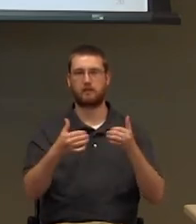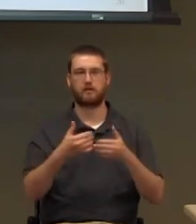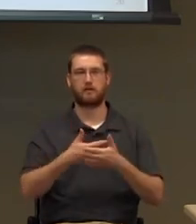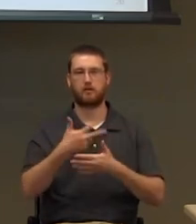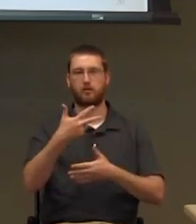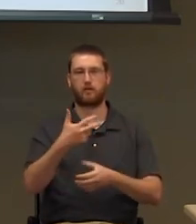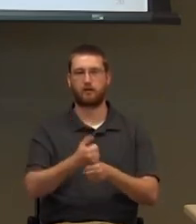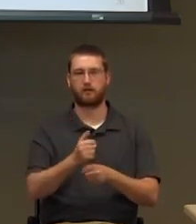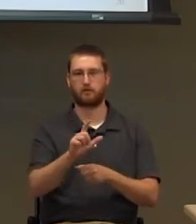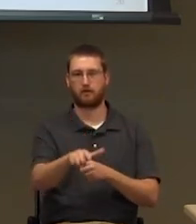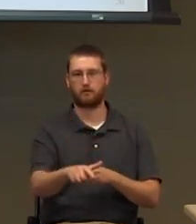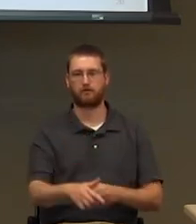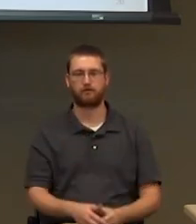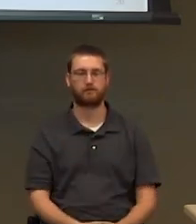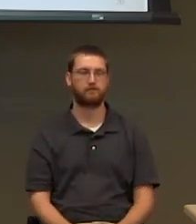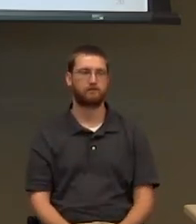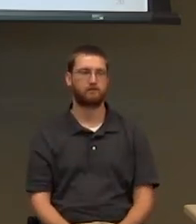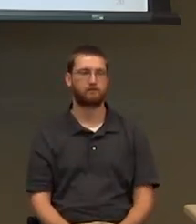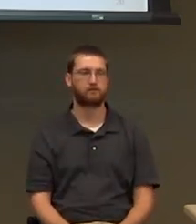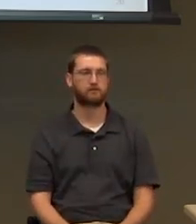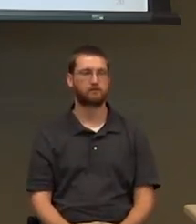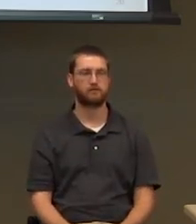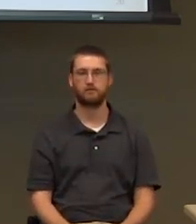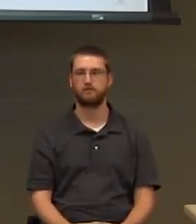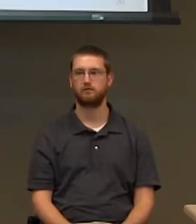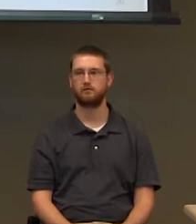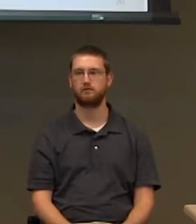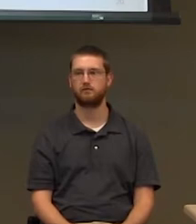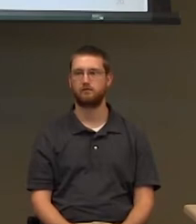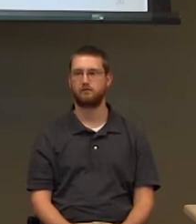a decision of the board as a whole.